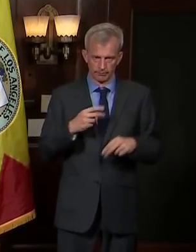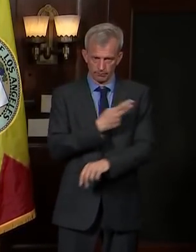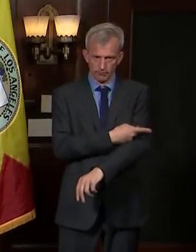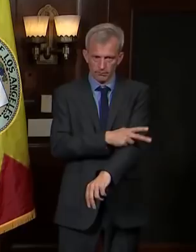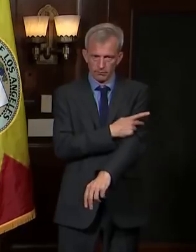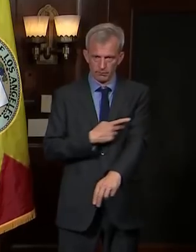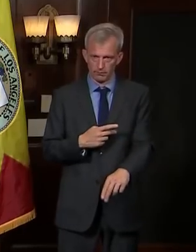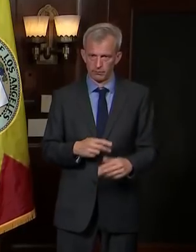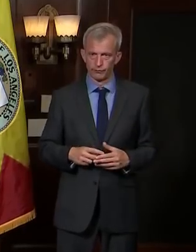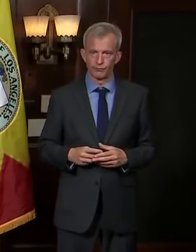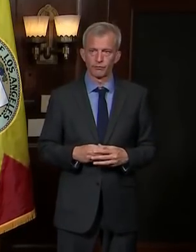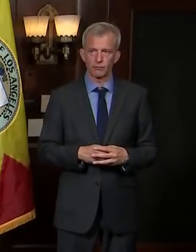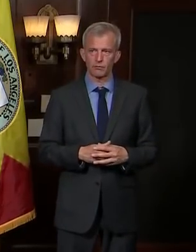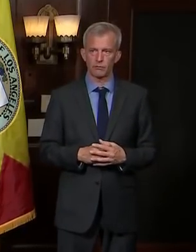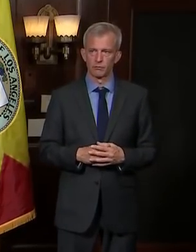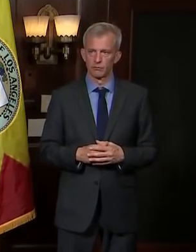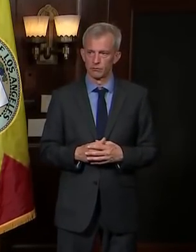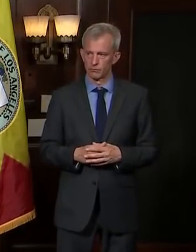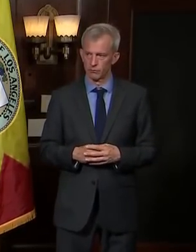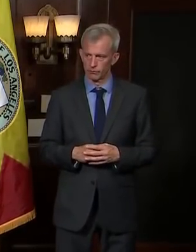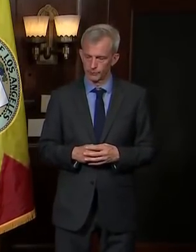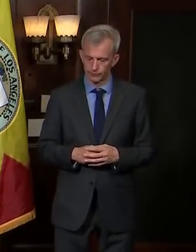Thank you. Next question, please.